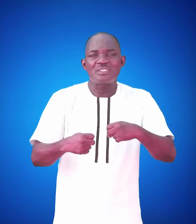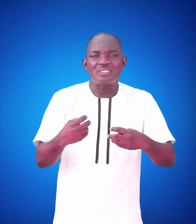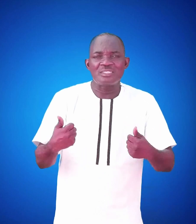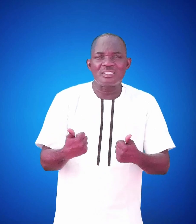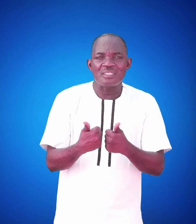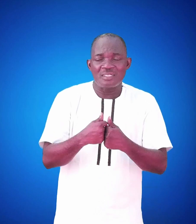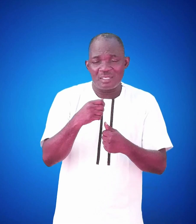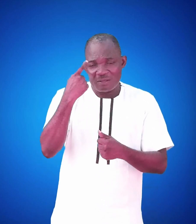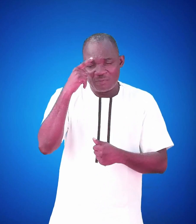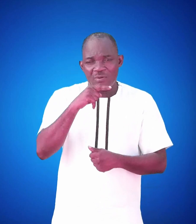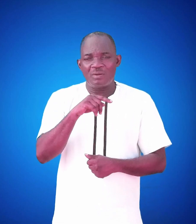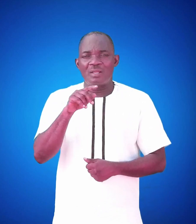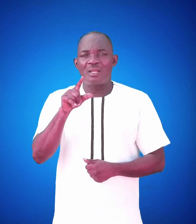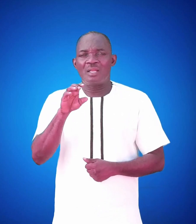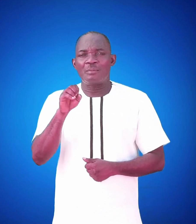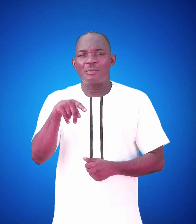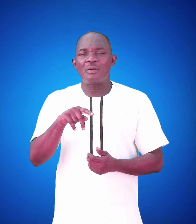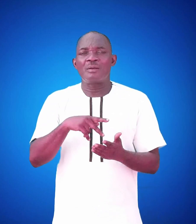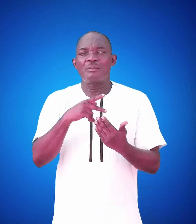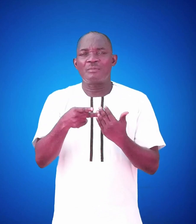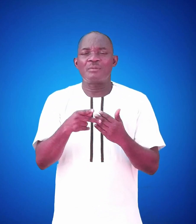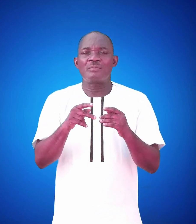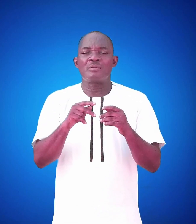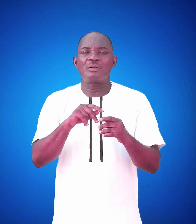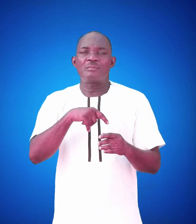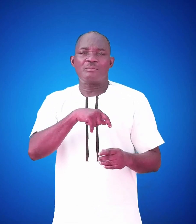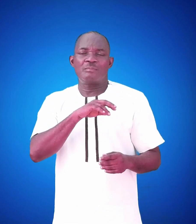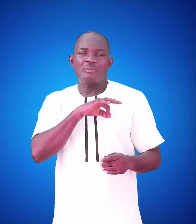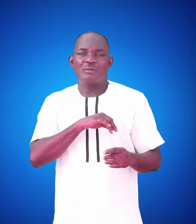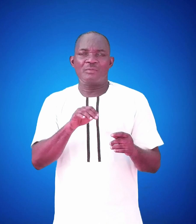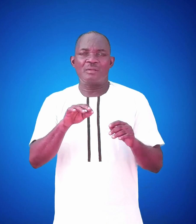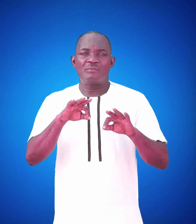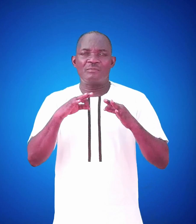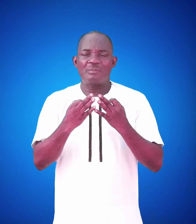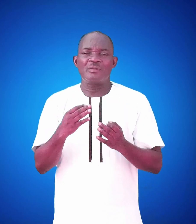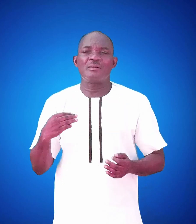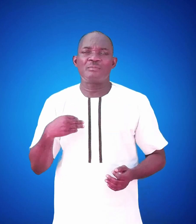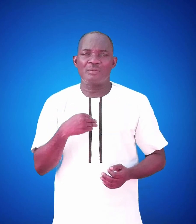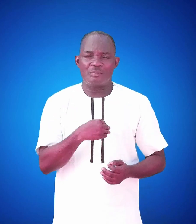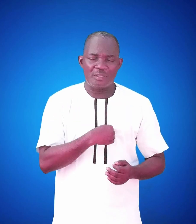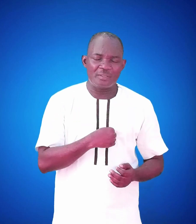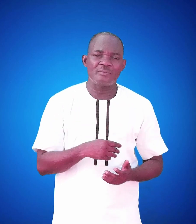for LEAP beneficiary household members.